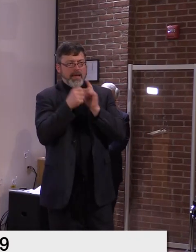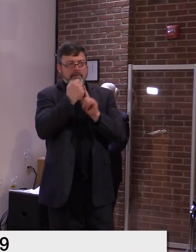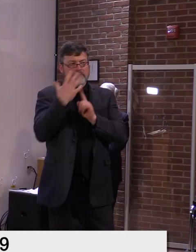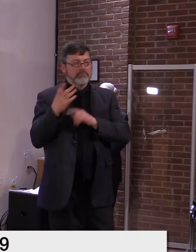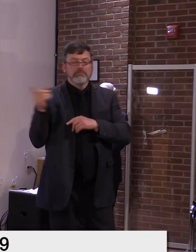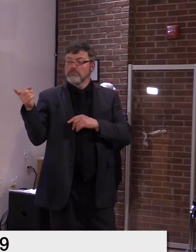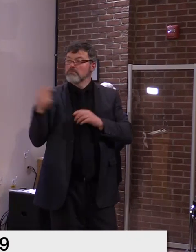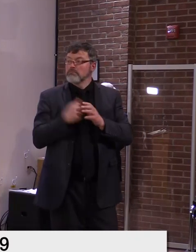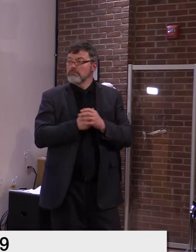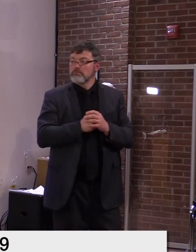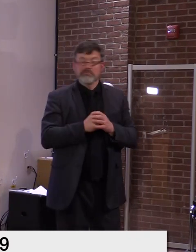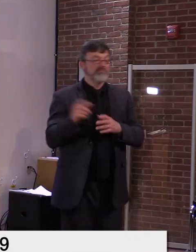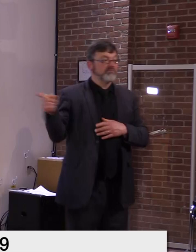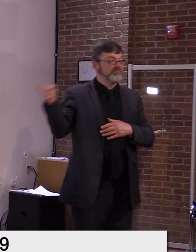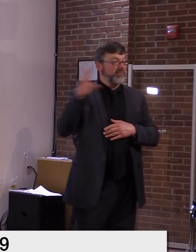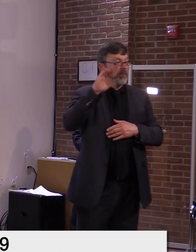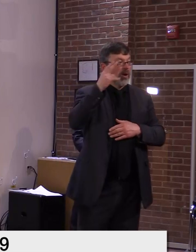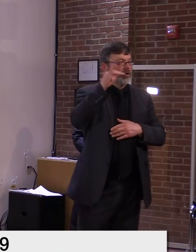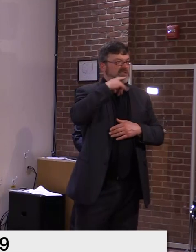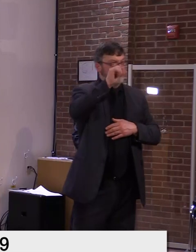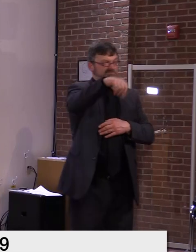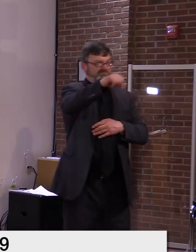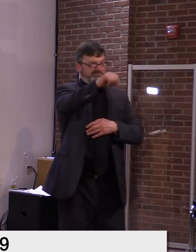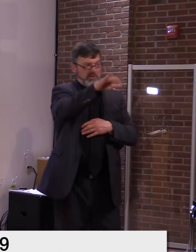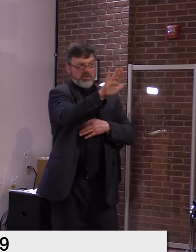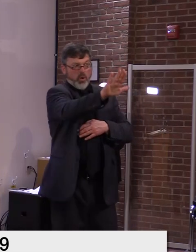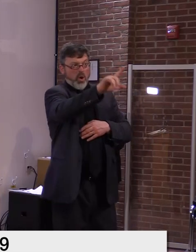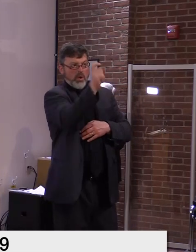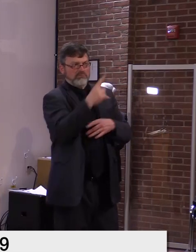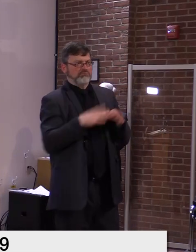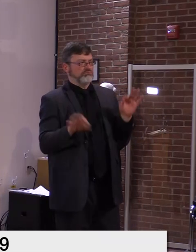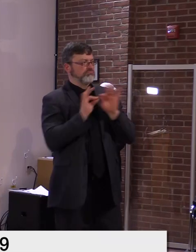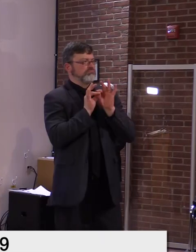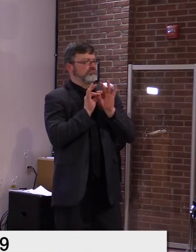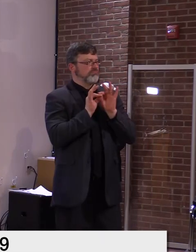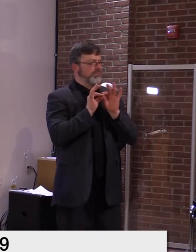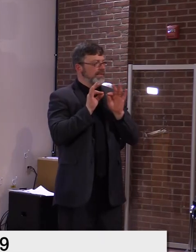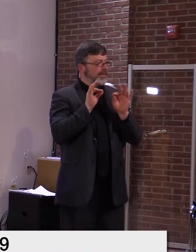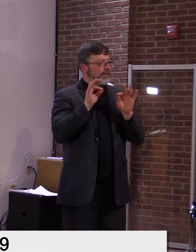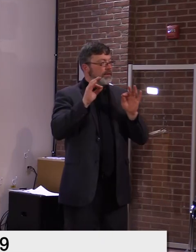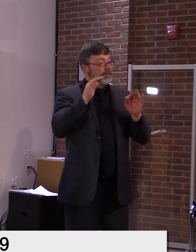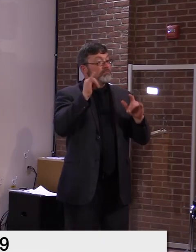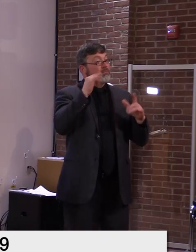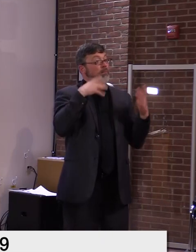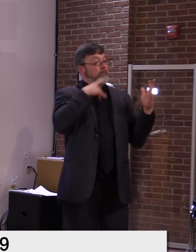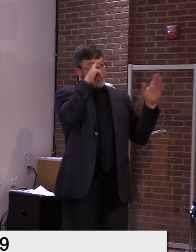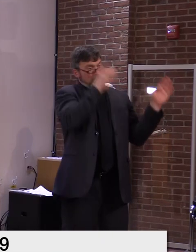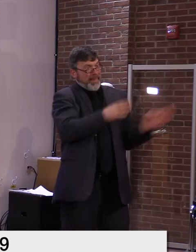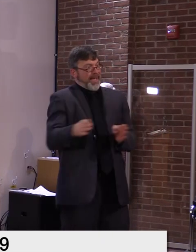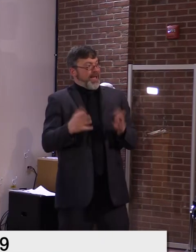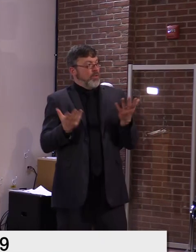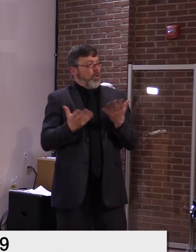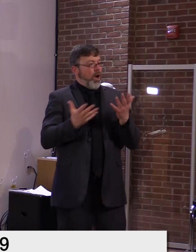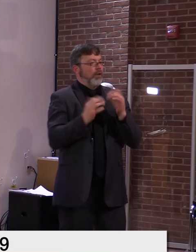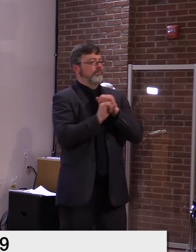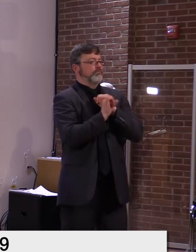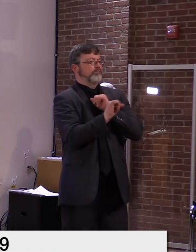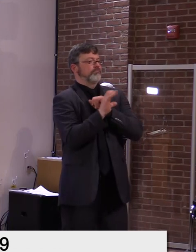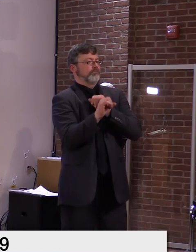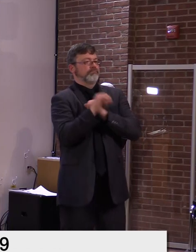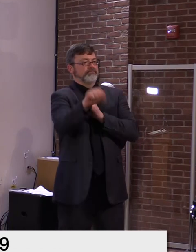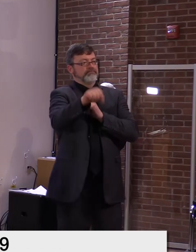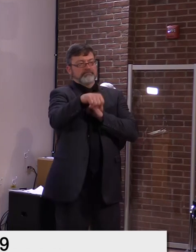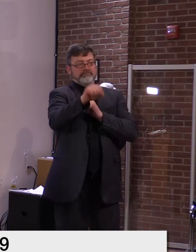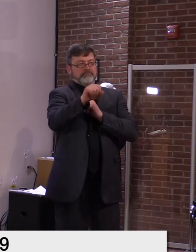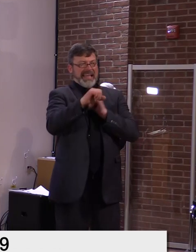Thank you, Governor. Yes, that's it's an excellent question, and it's a core part of our strategy is to actually get sort of a